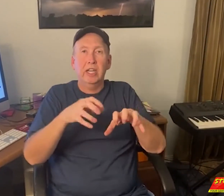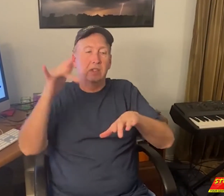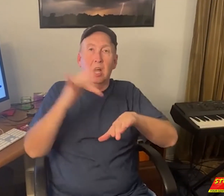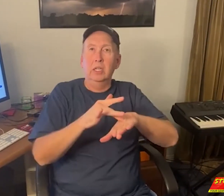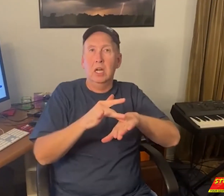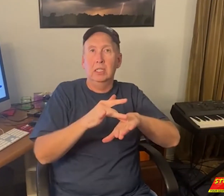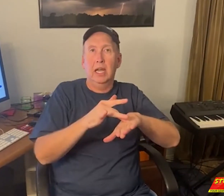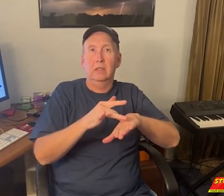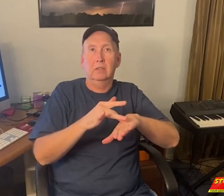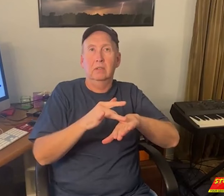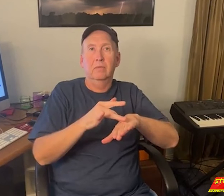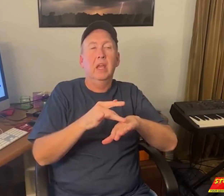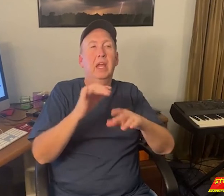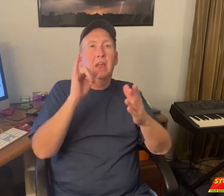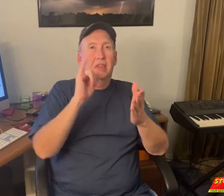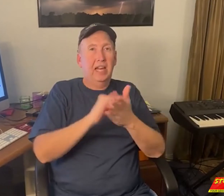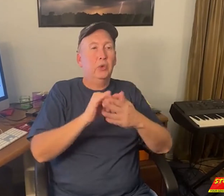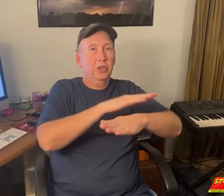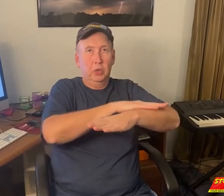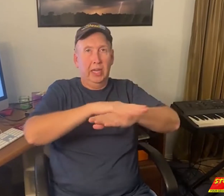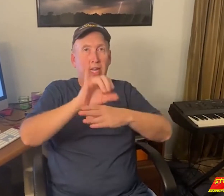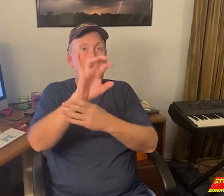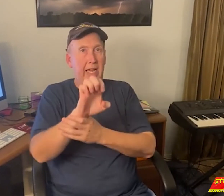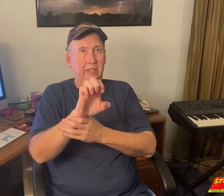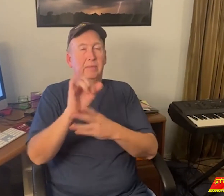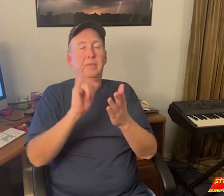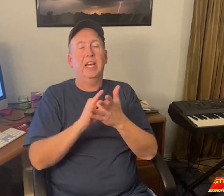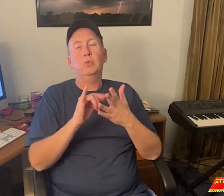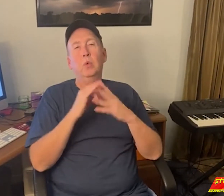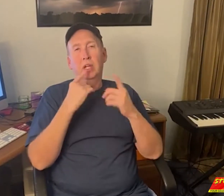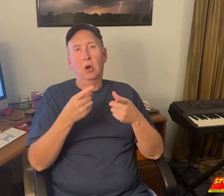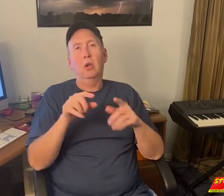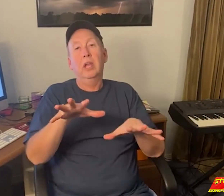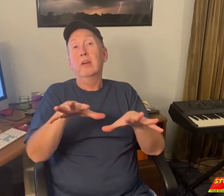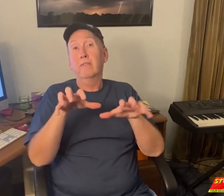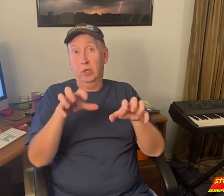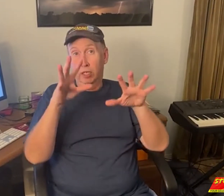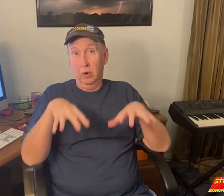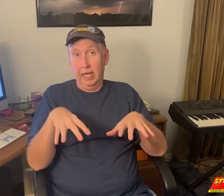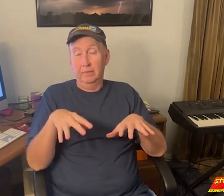freeze on contact. That is going to create ice. That's what we call freezing rain.